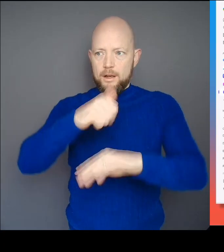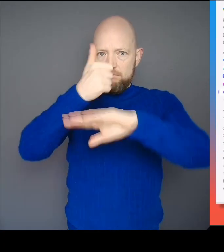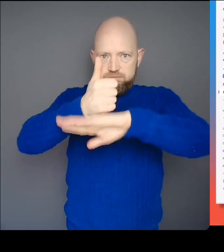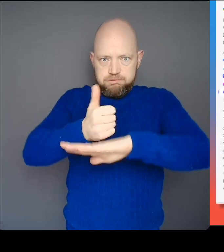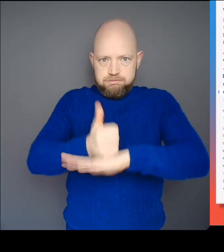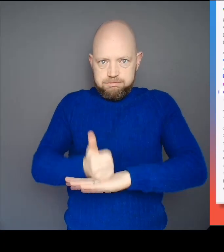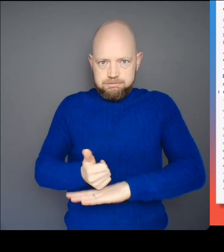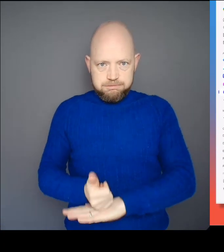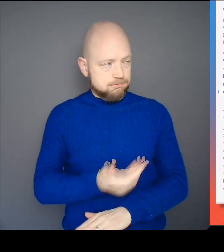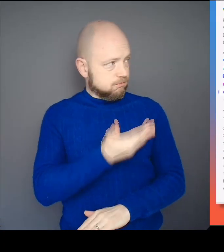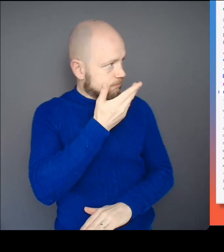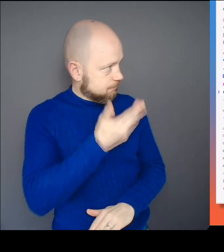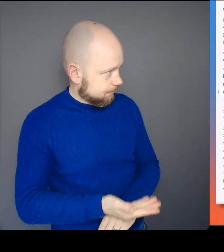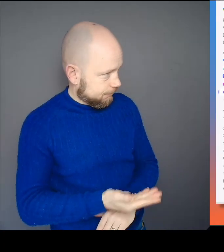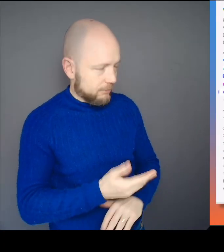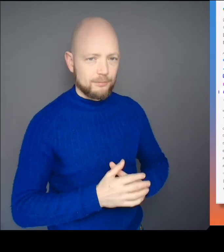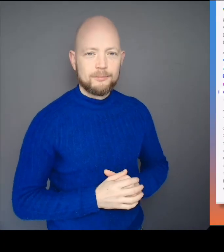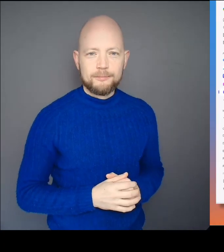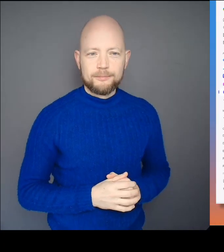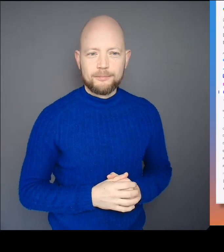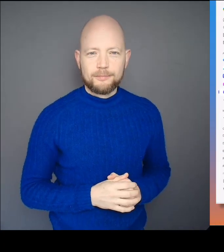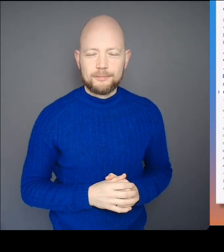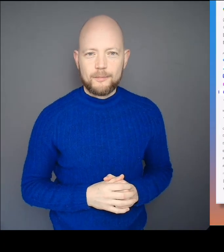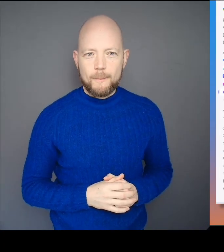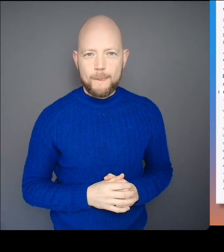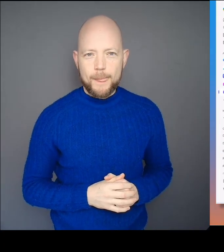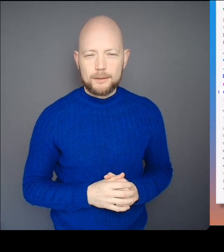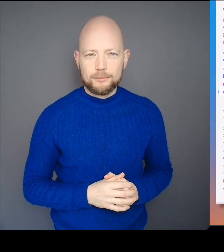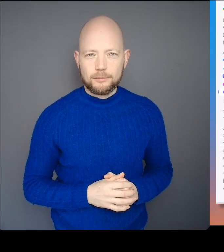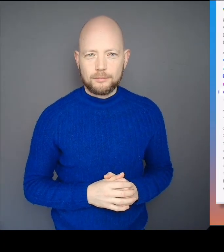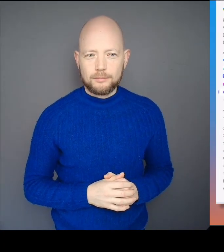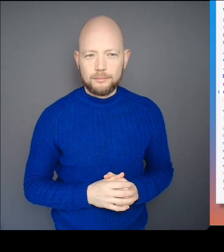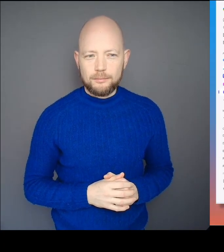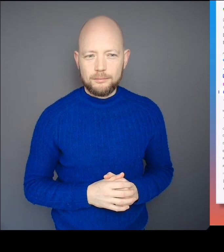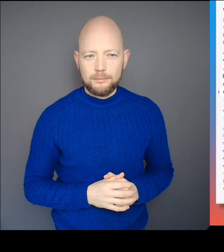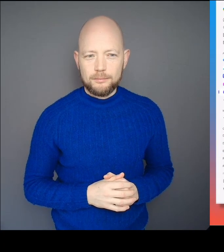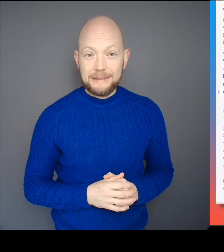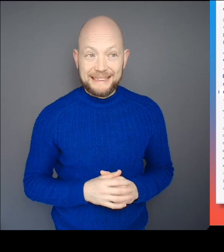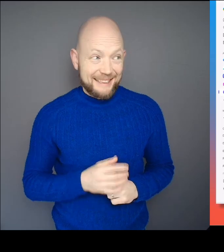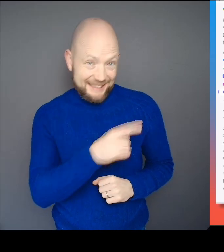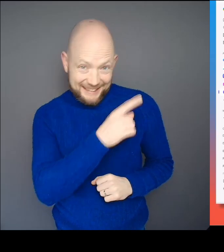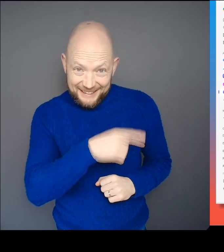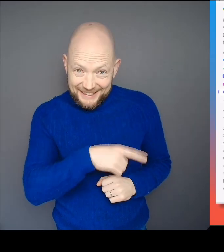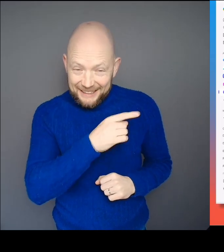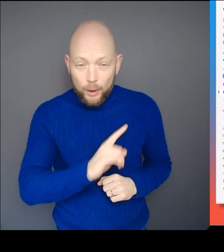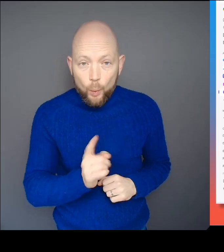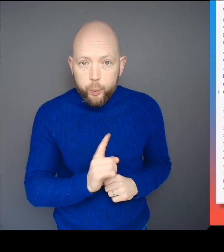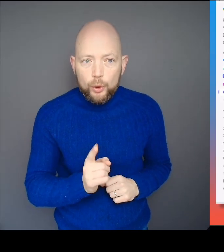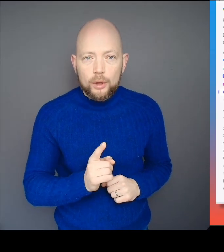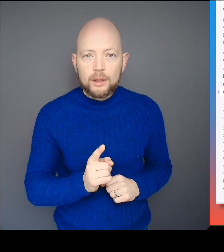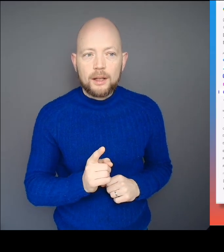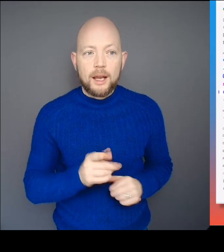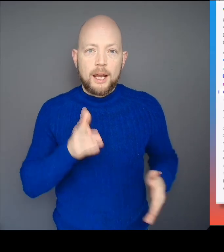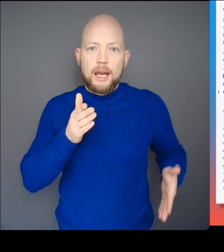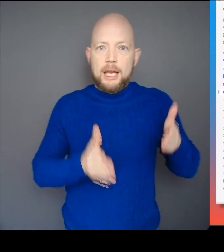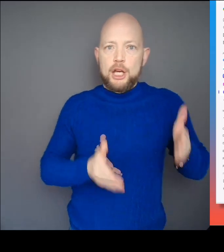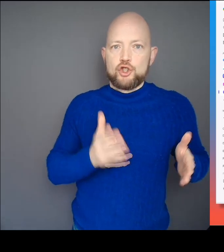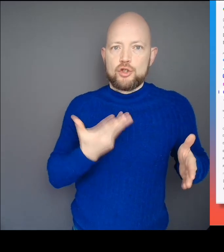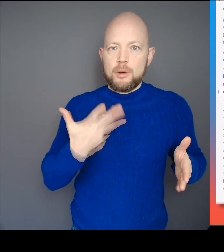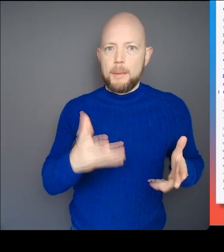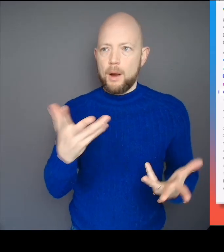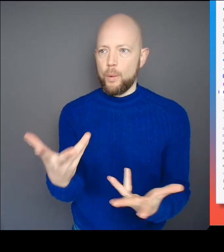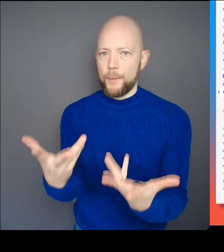Helper. Their description is like its purpose. And now we've got these instructions. So this is now briefing